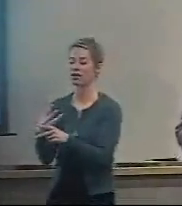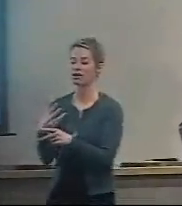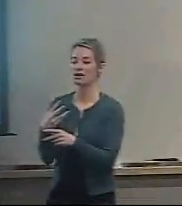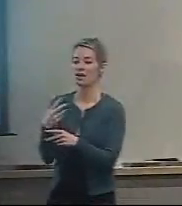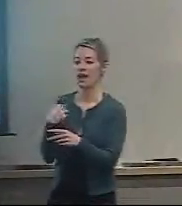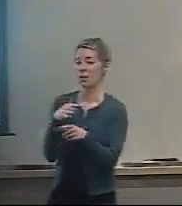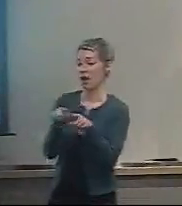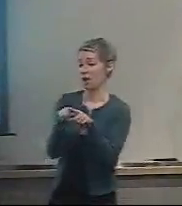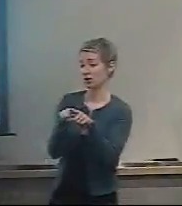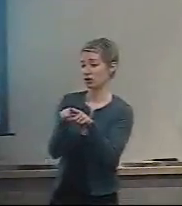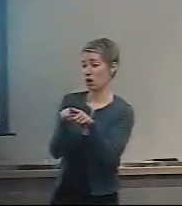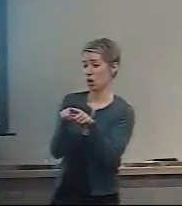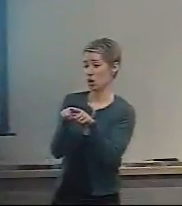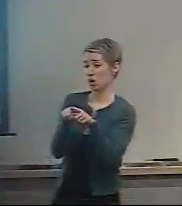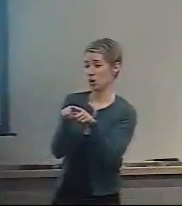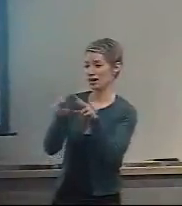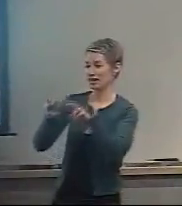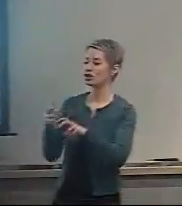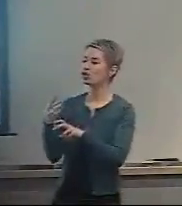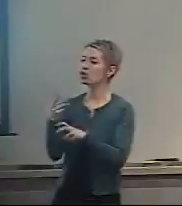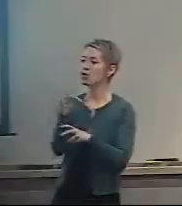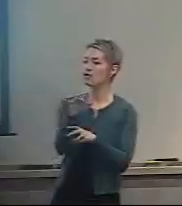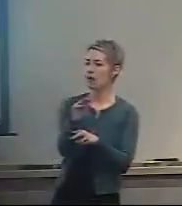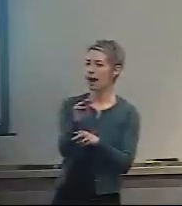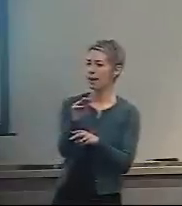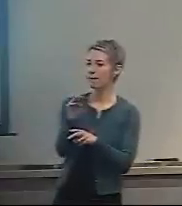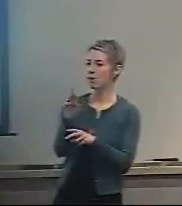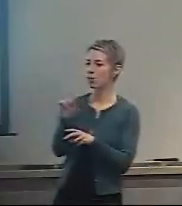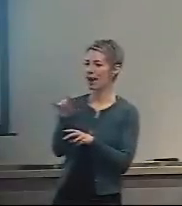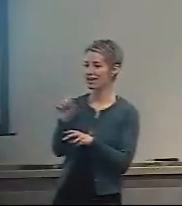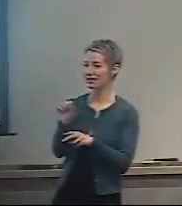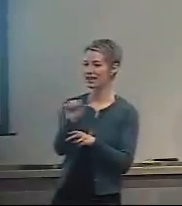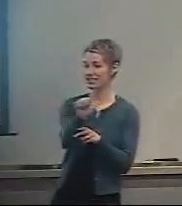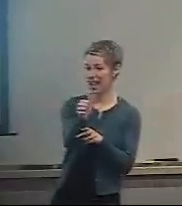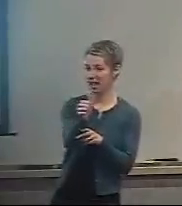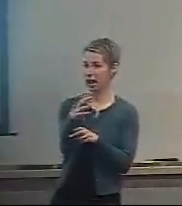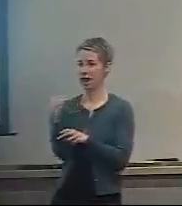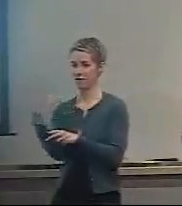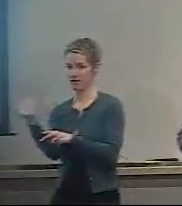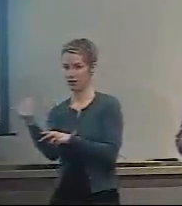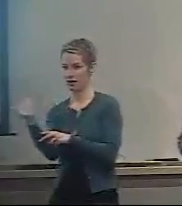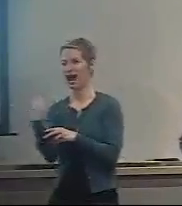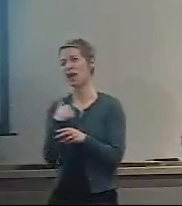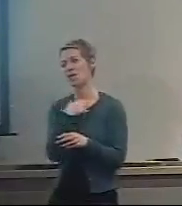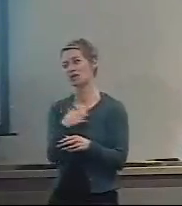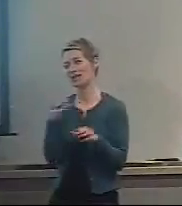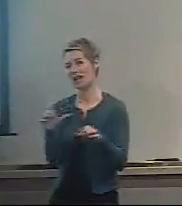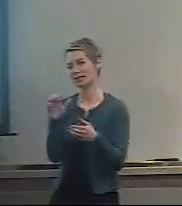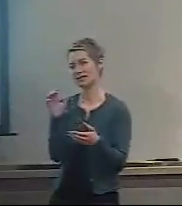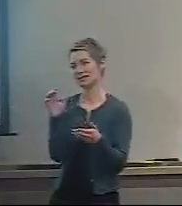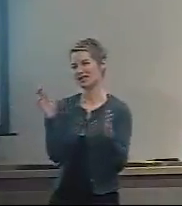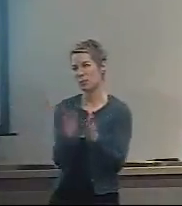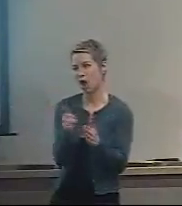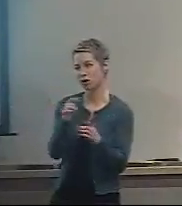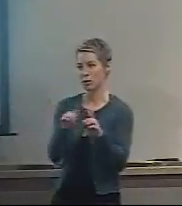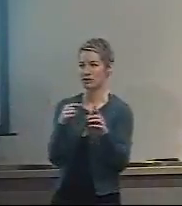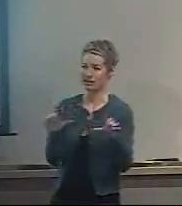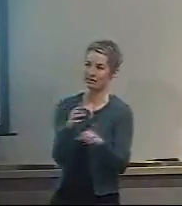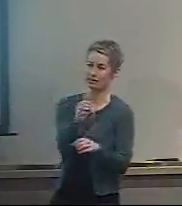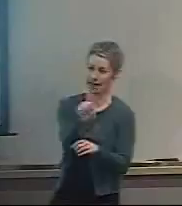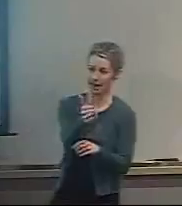We also looked at 2 frame rates, 10 and 15. I wish we looked at something smaller, but it turned out 10 and 15 is what we looked